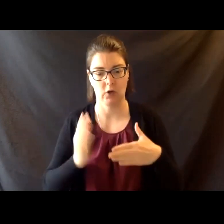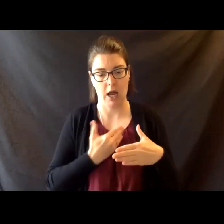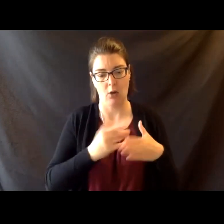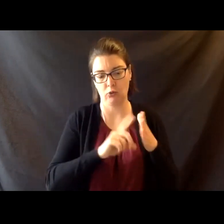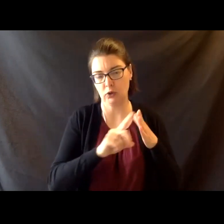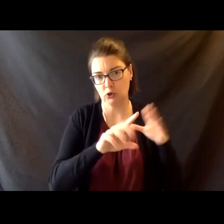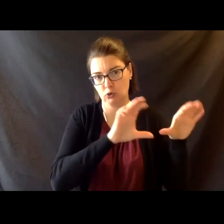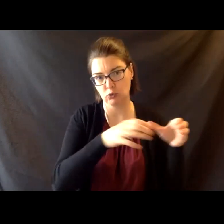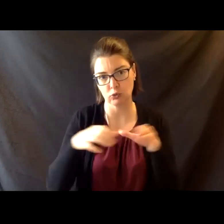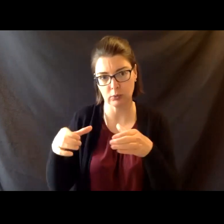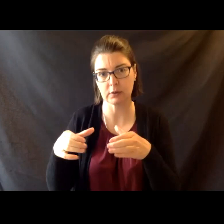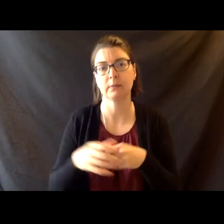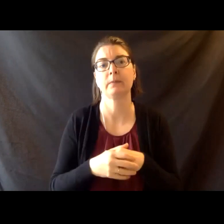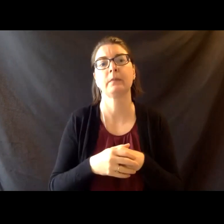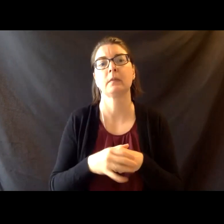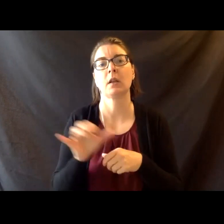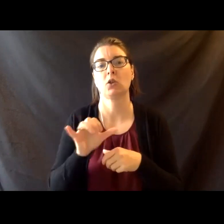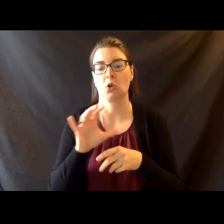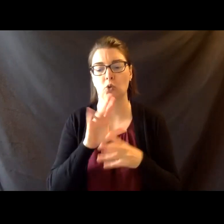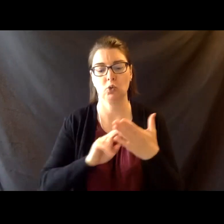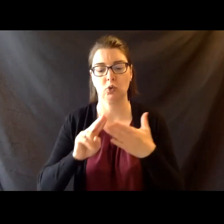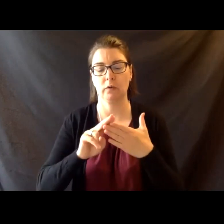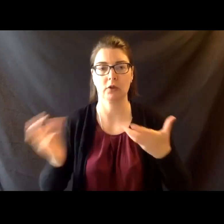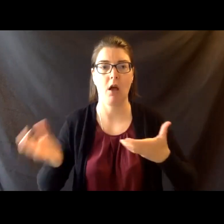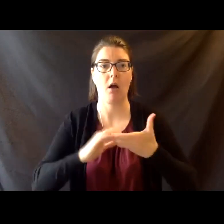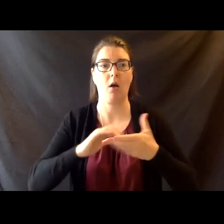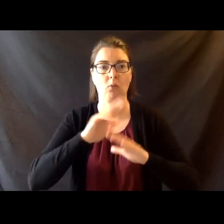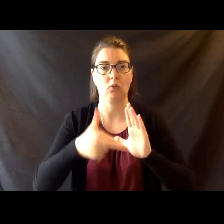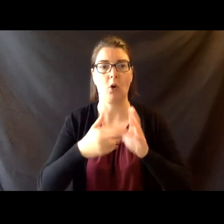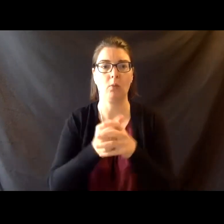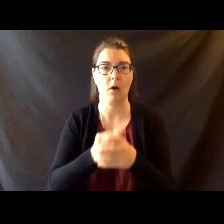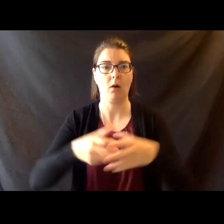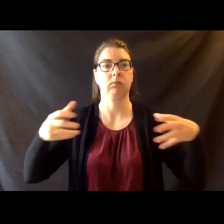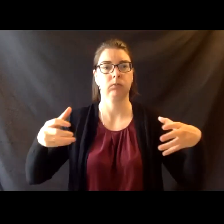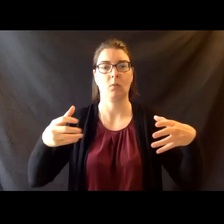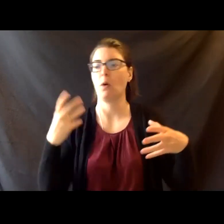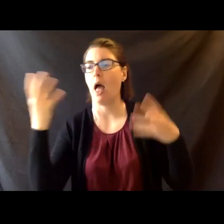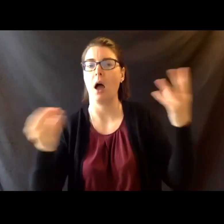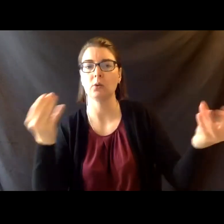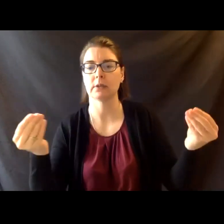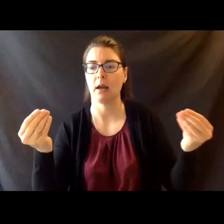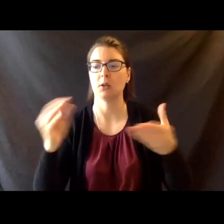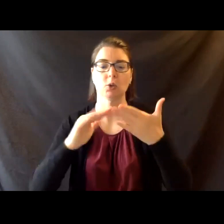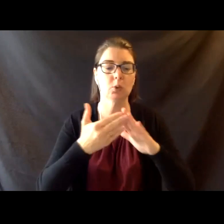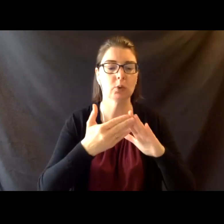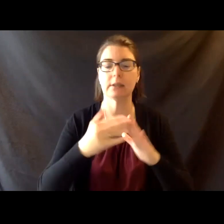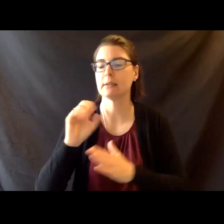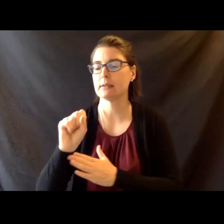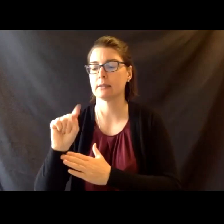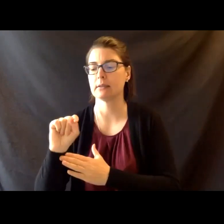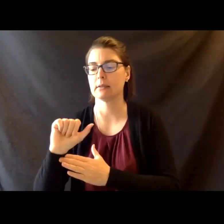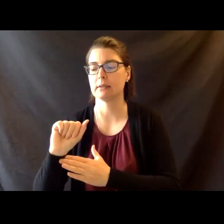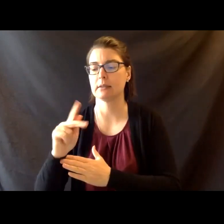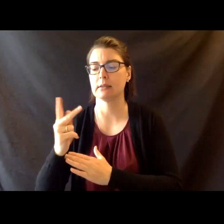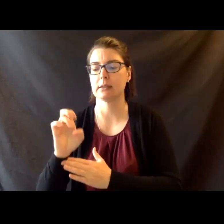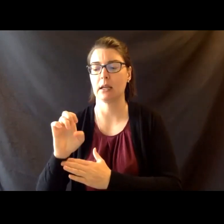units, and enlarge the university collaborative role with external stakeholders and communities, with special emphasis on